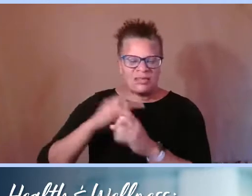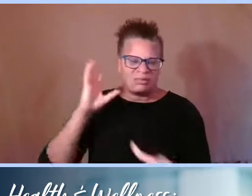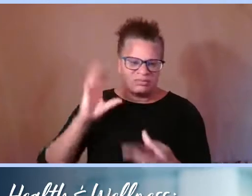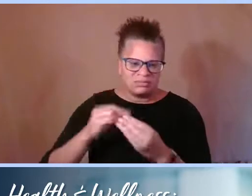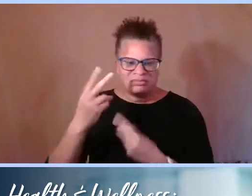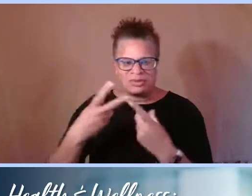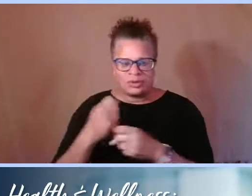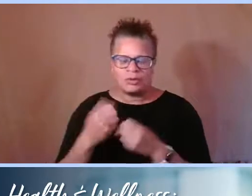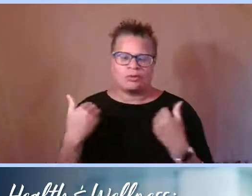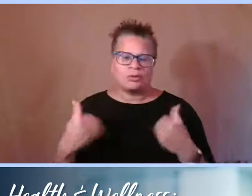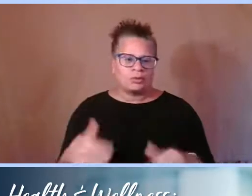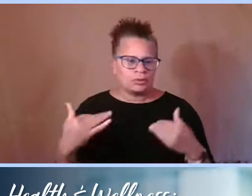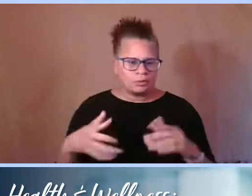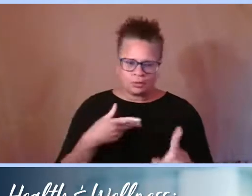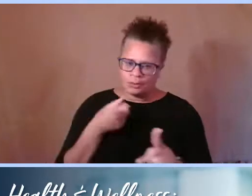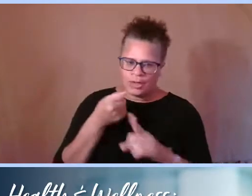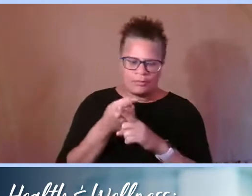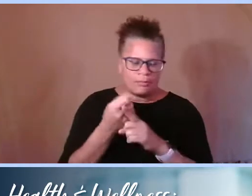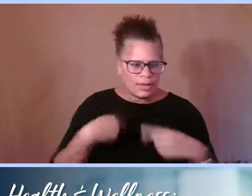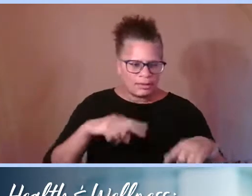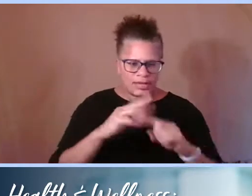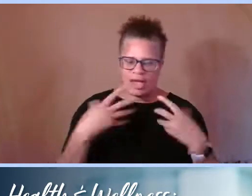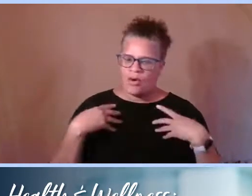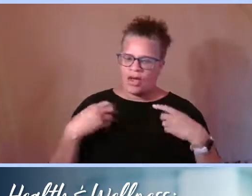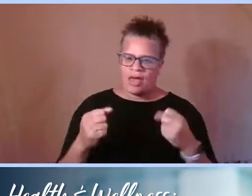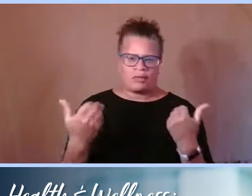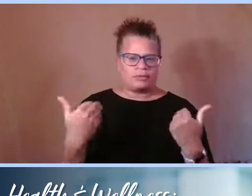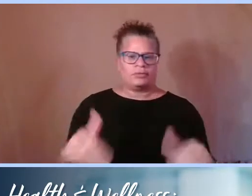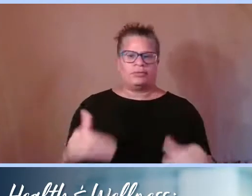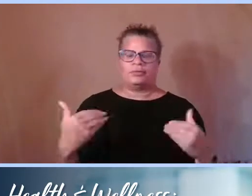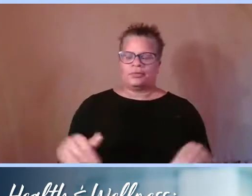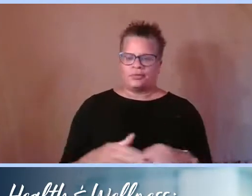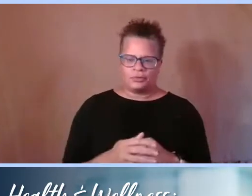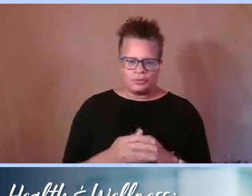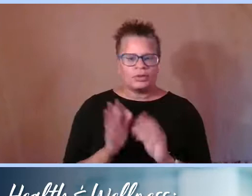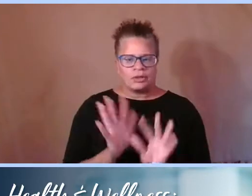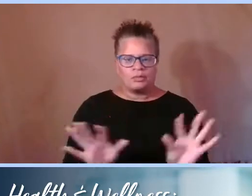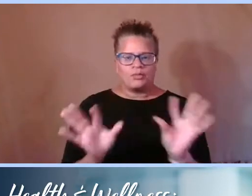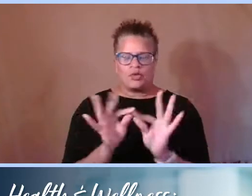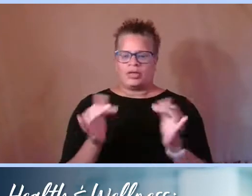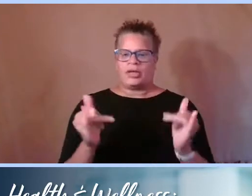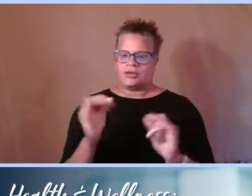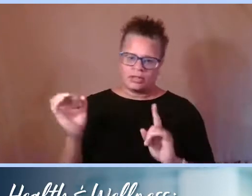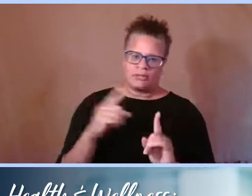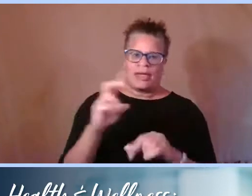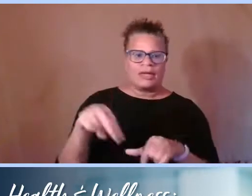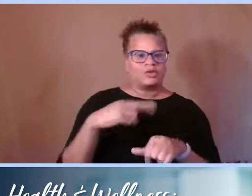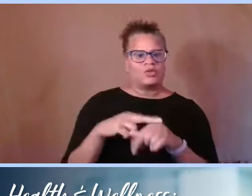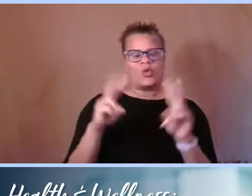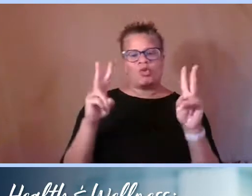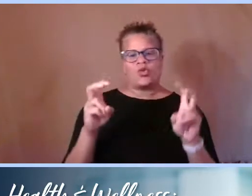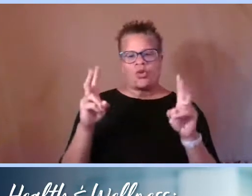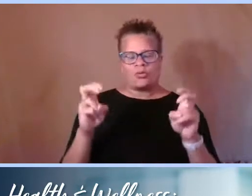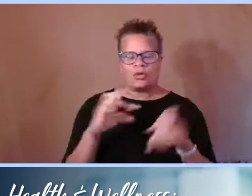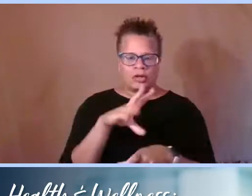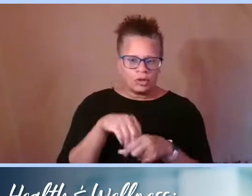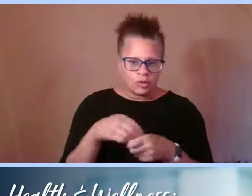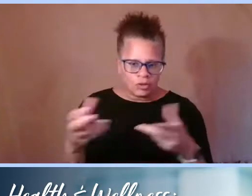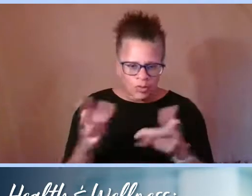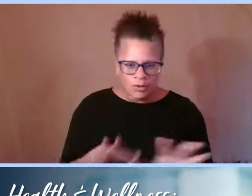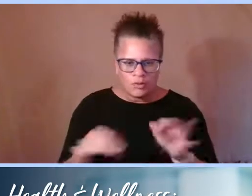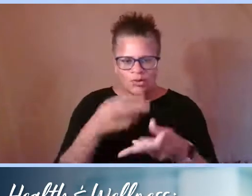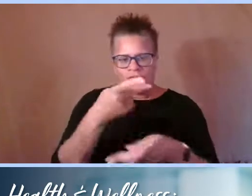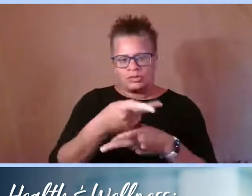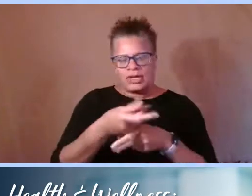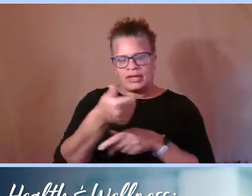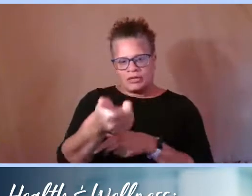years has really impacted our health. And we really want to get back to normal. And part of that is taking care of